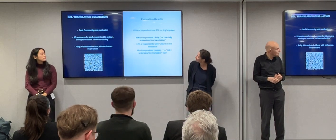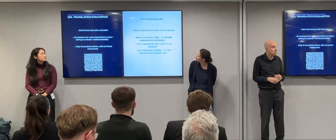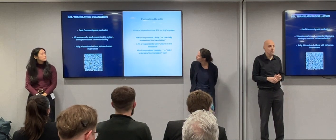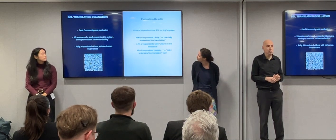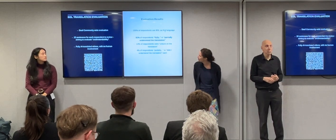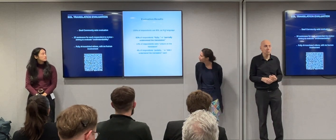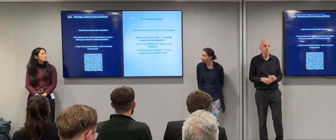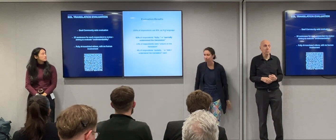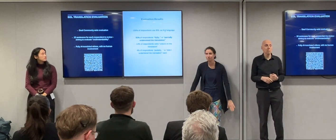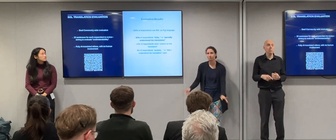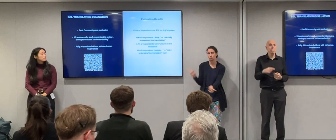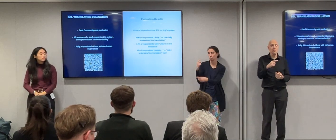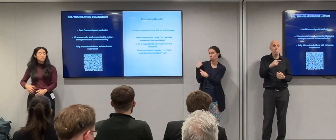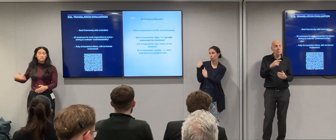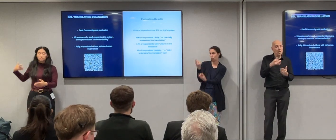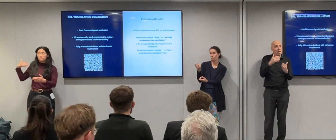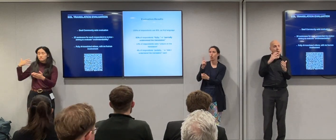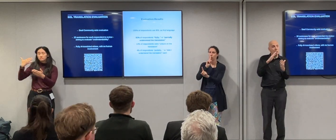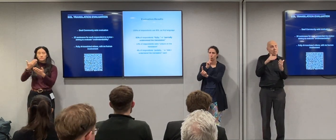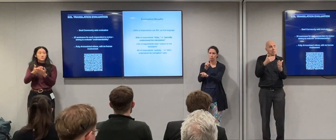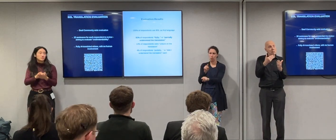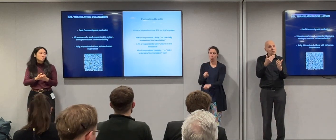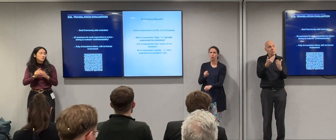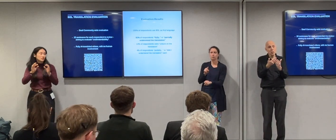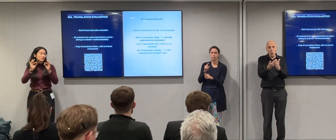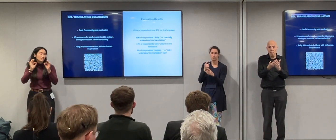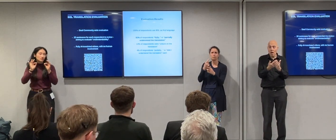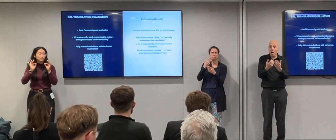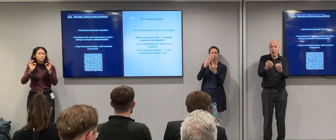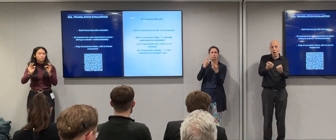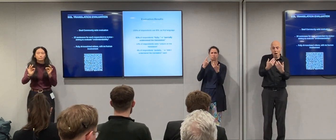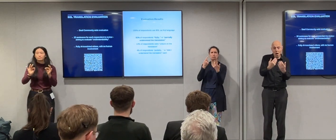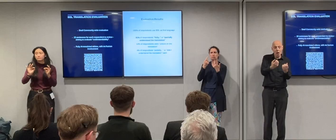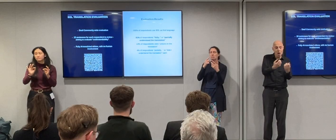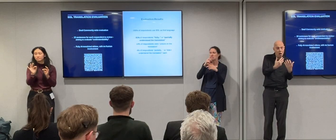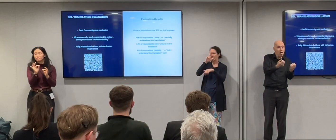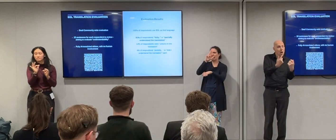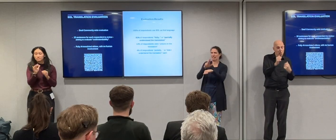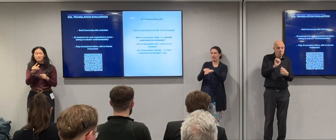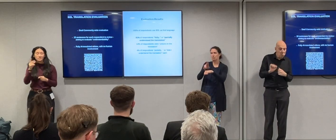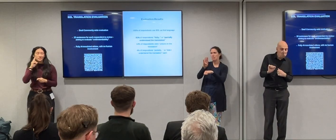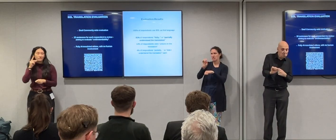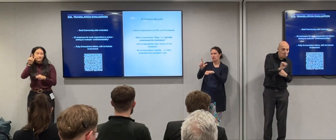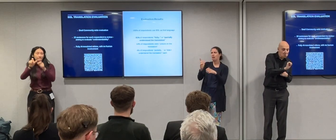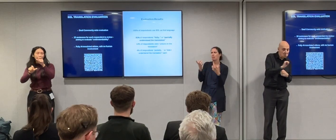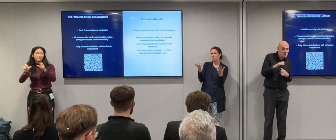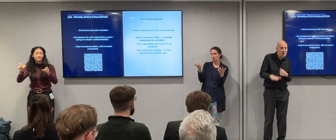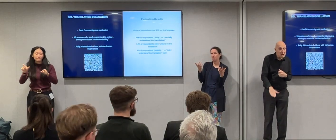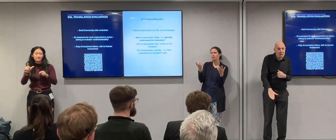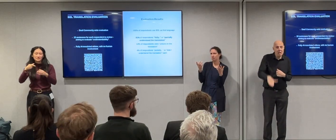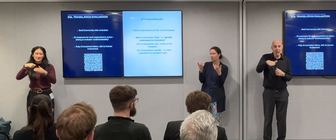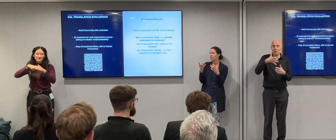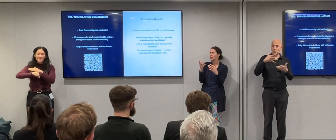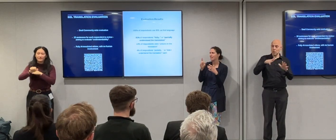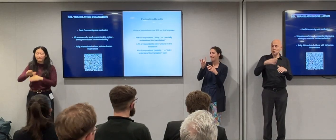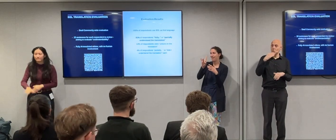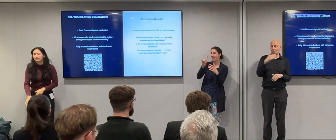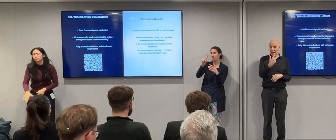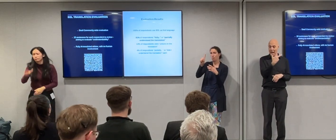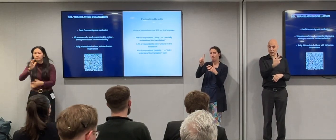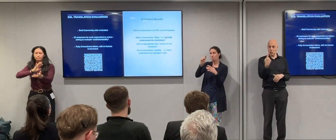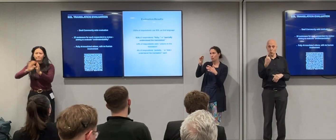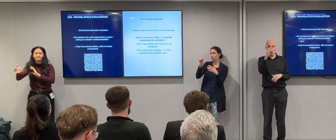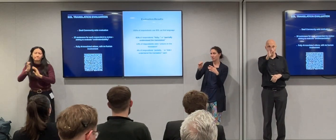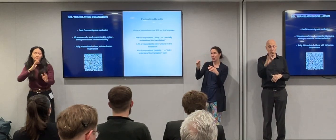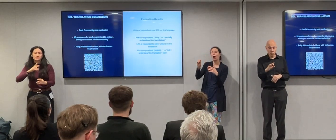And so far, we've had some really good respondents. Everybody who's responded so far has been a native BSL user. We found that 81% of people